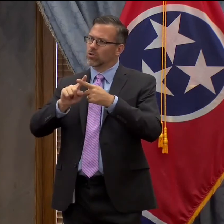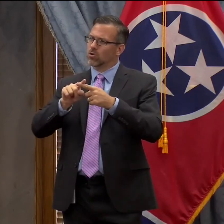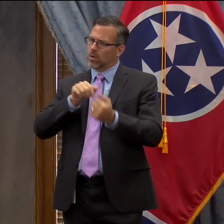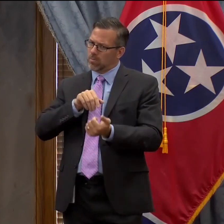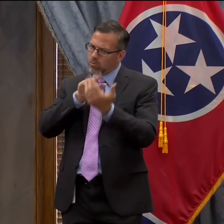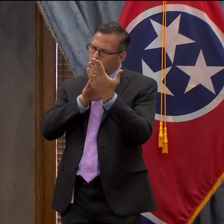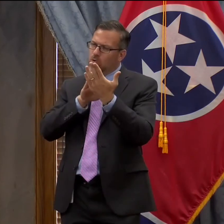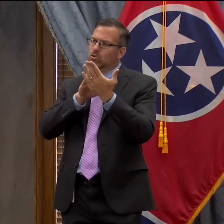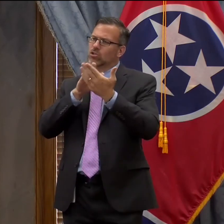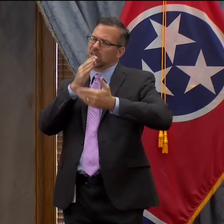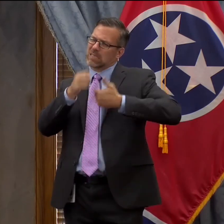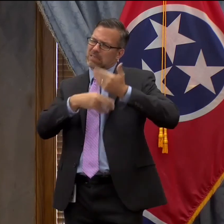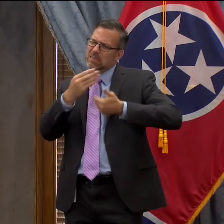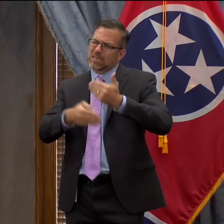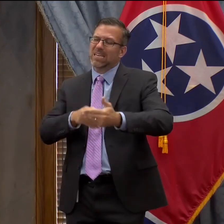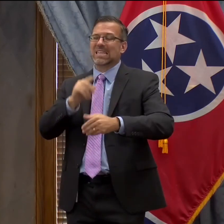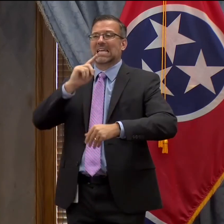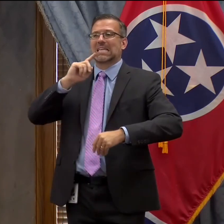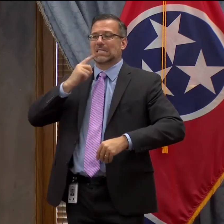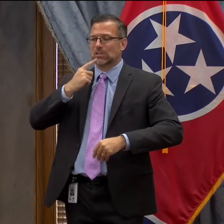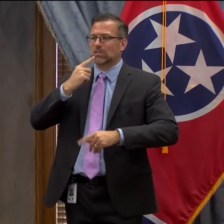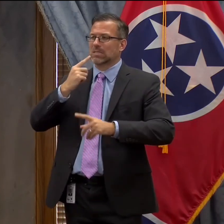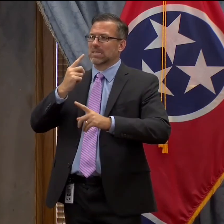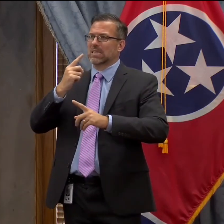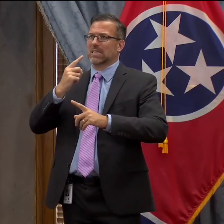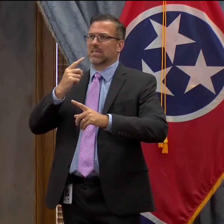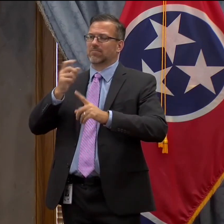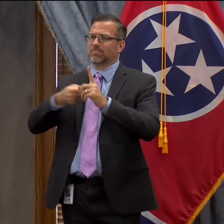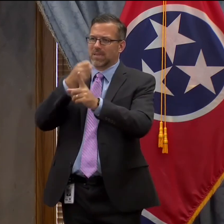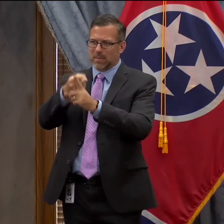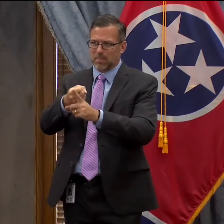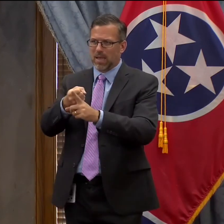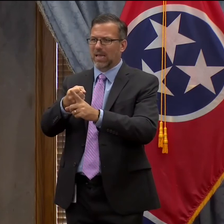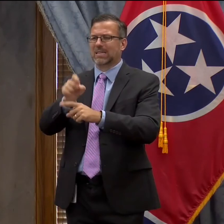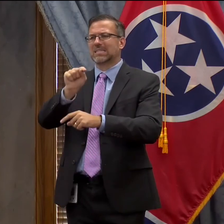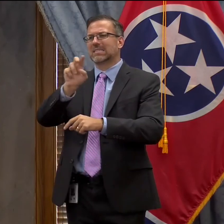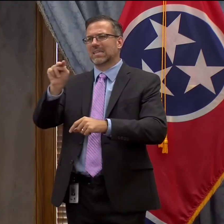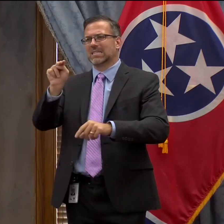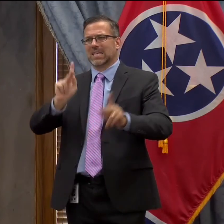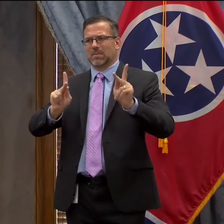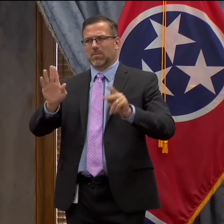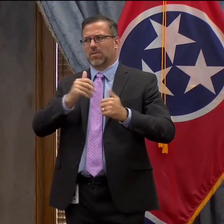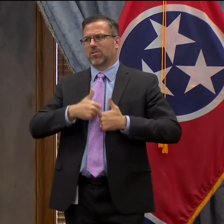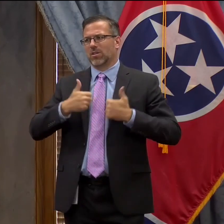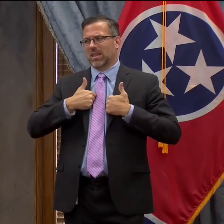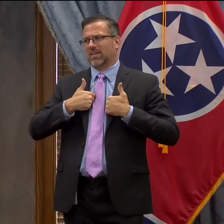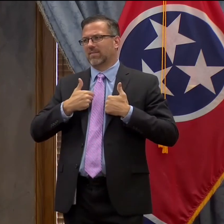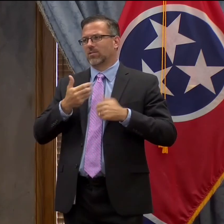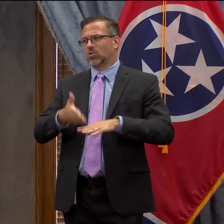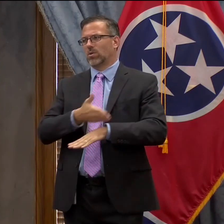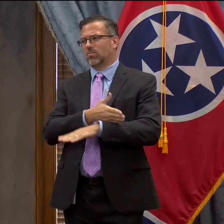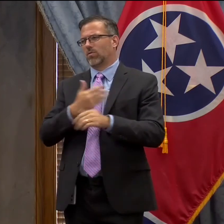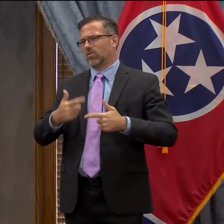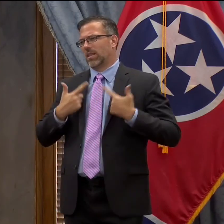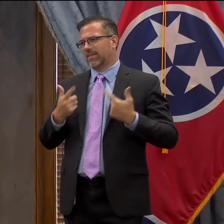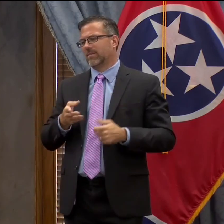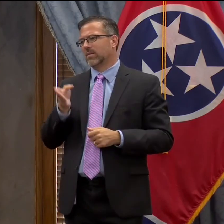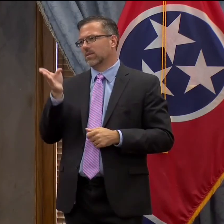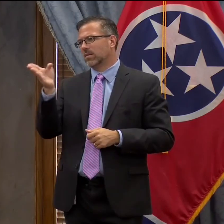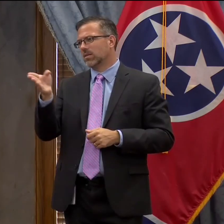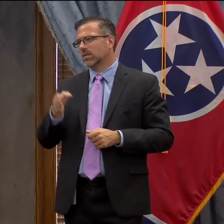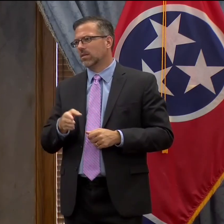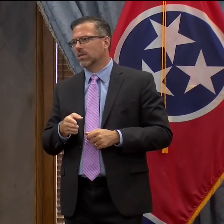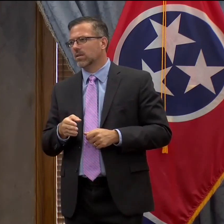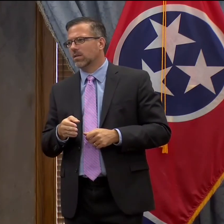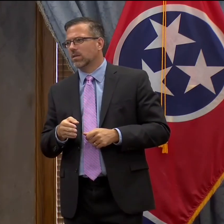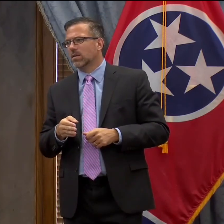things that seriously impact Tennesseans to make a better outcome for them across the board. And then a quick clarification question